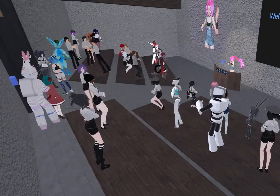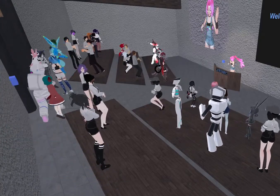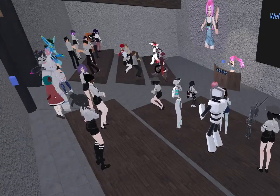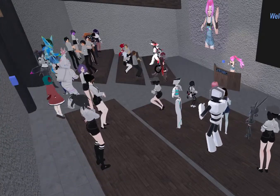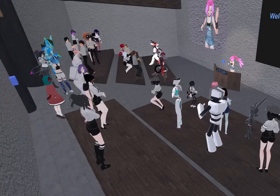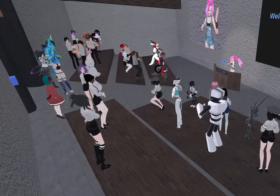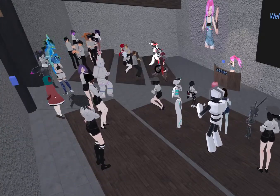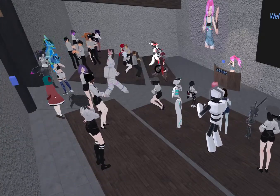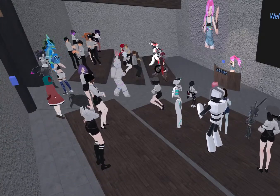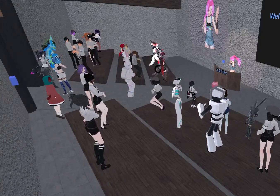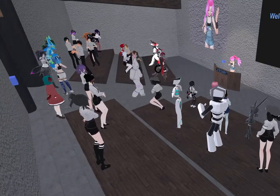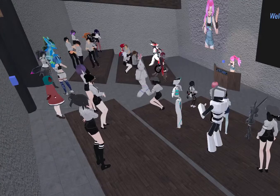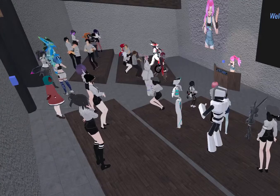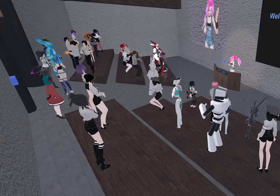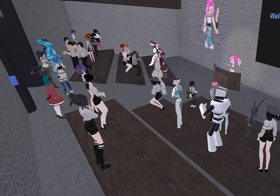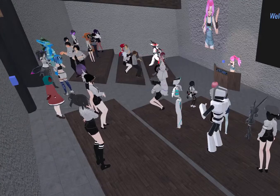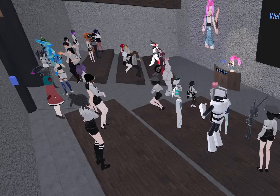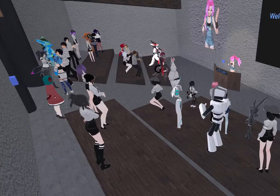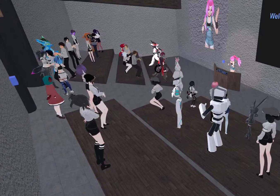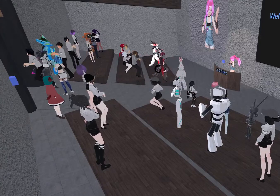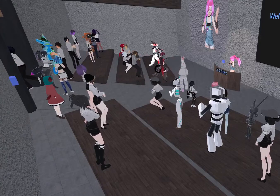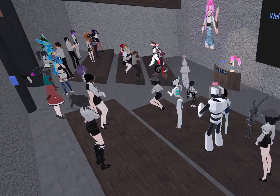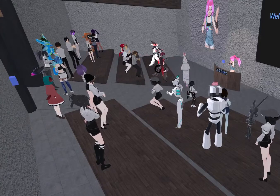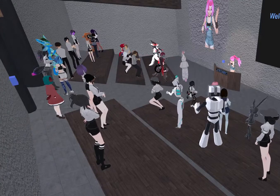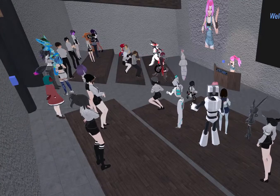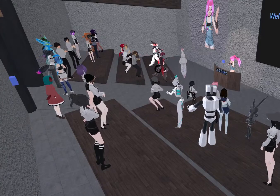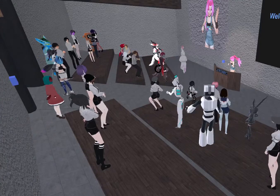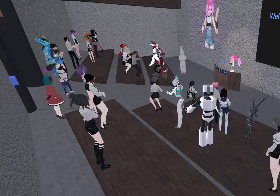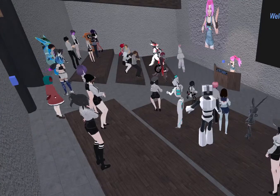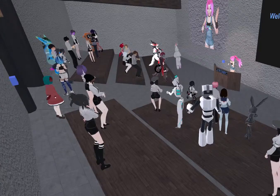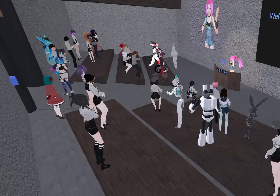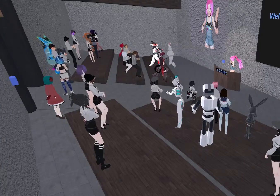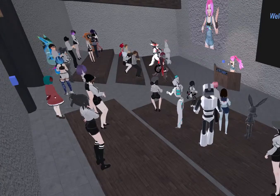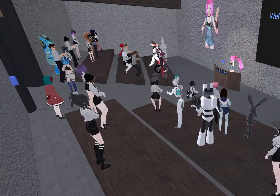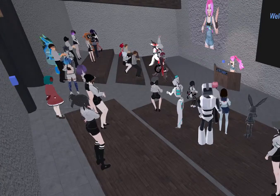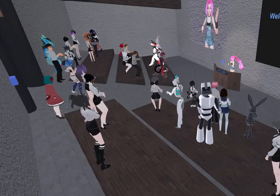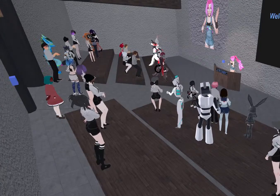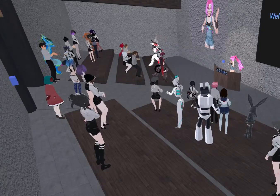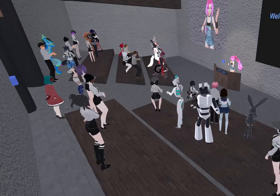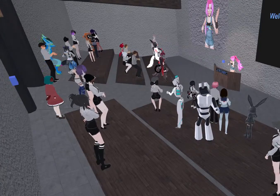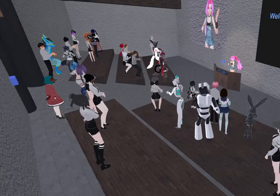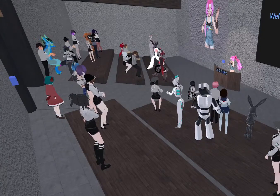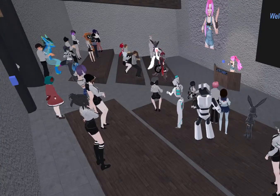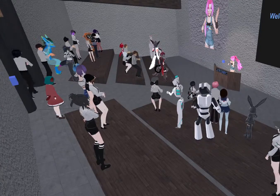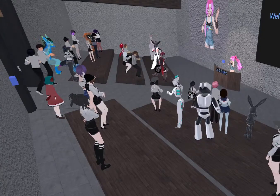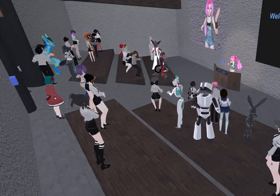Warcraft. Yeah, so an expansion for Classic came out this week. Okay.